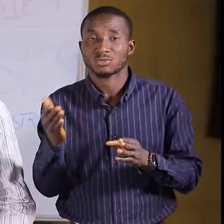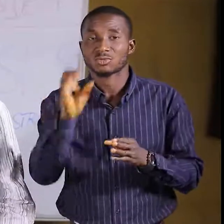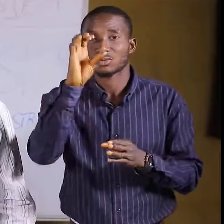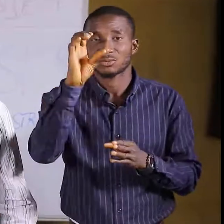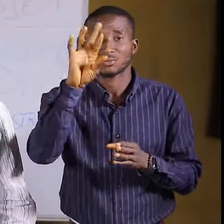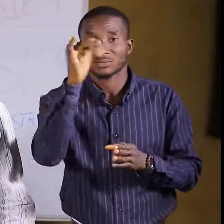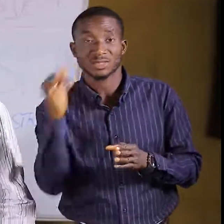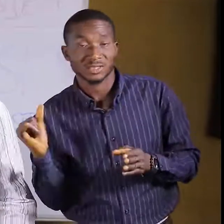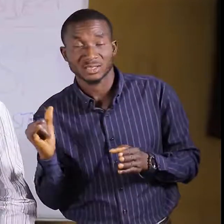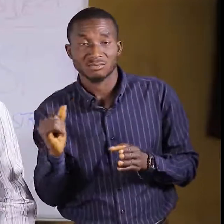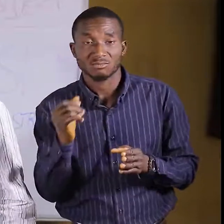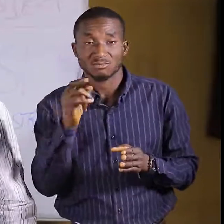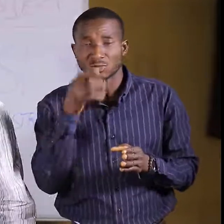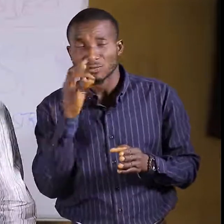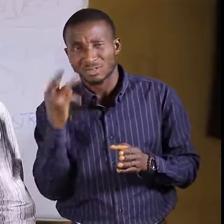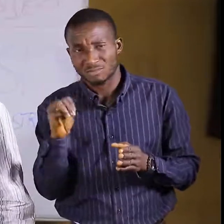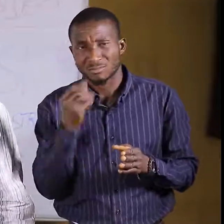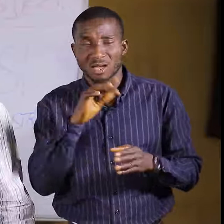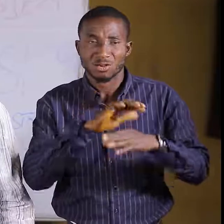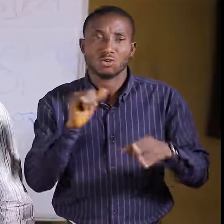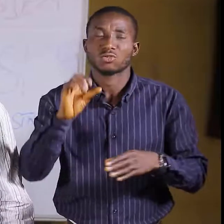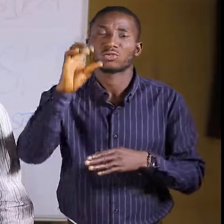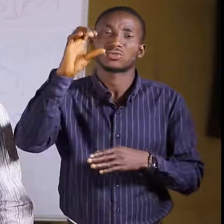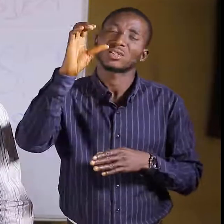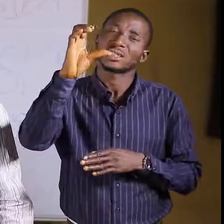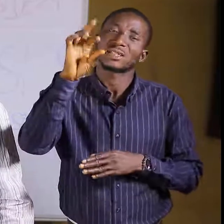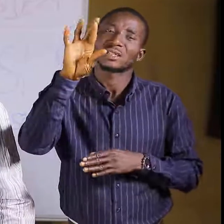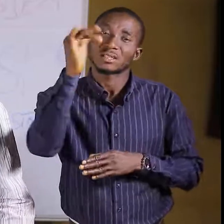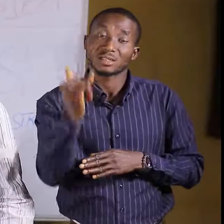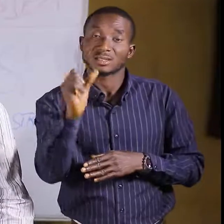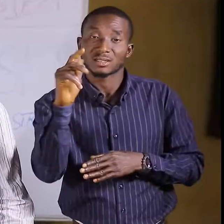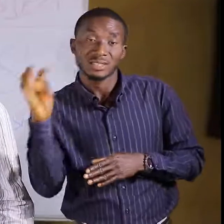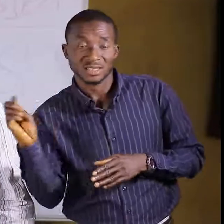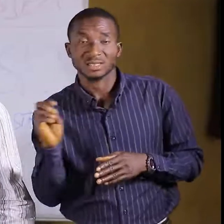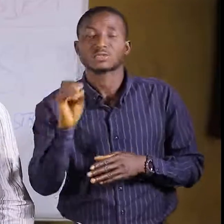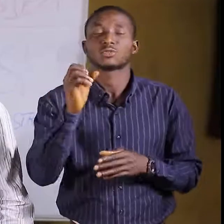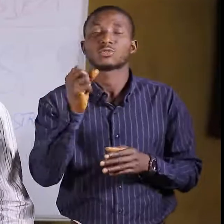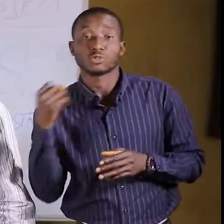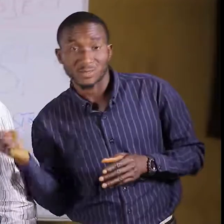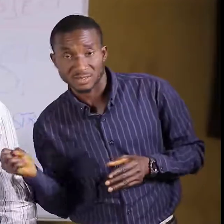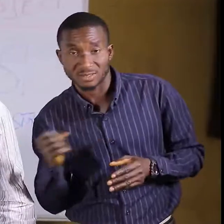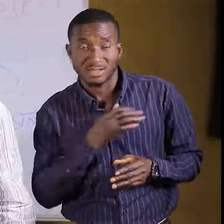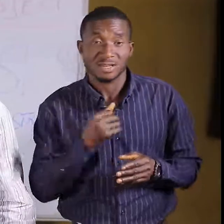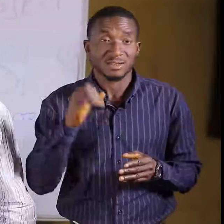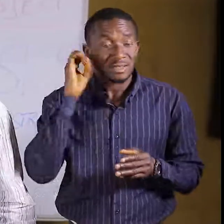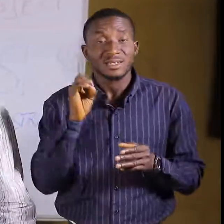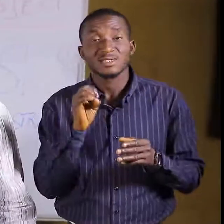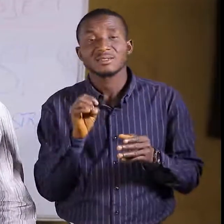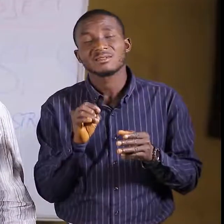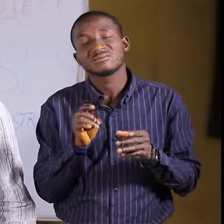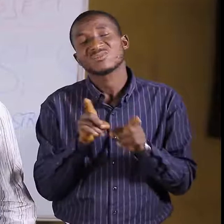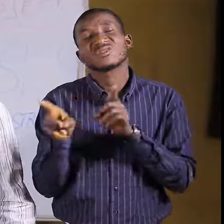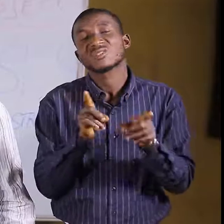more of them, form what we call crystalline substance. And he went on to differentiate between a crystalline